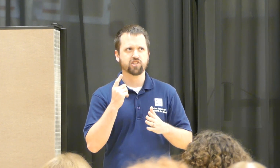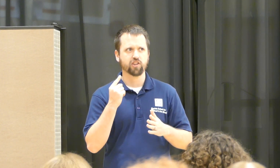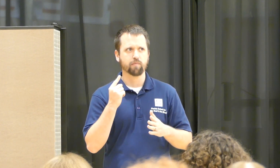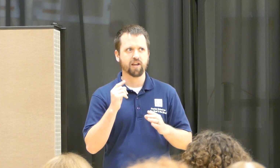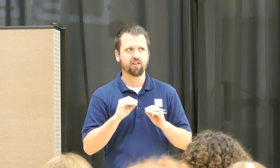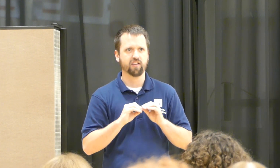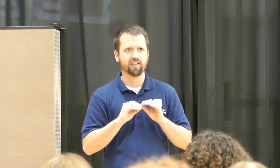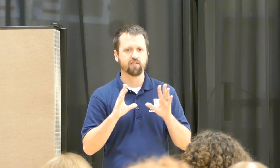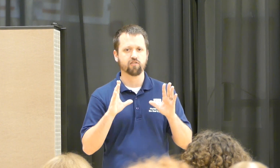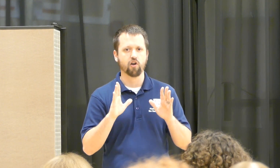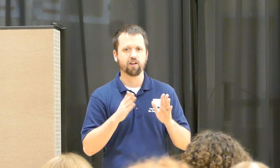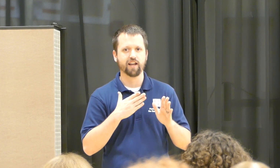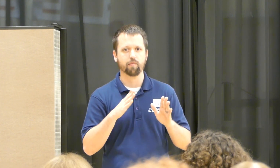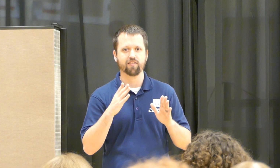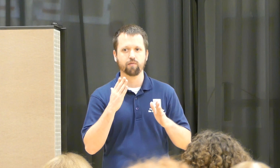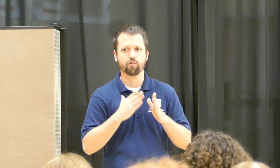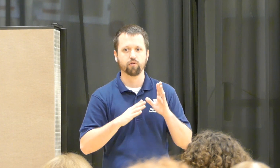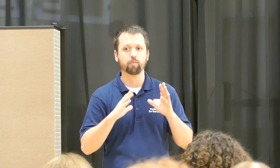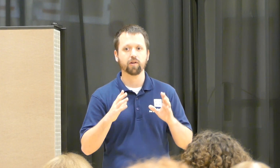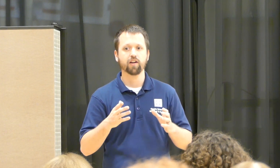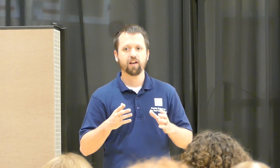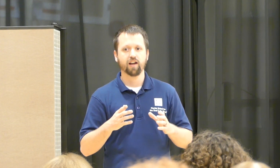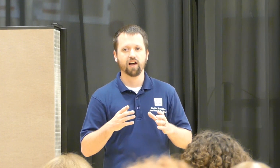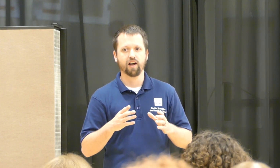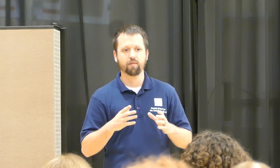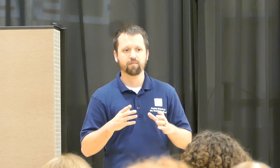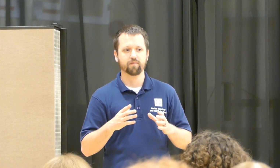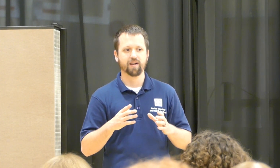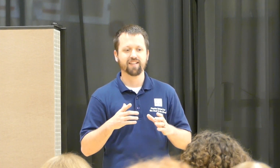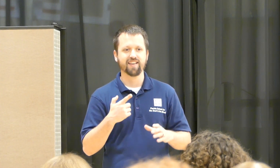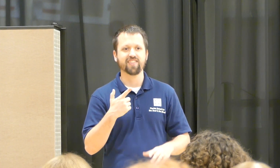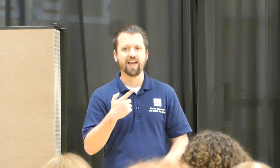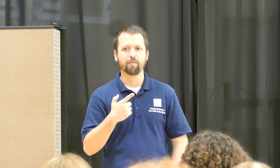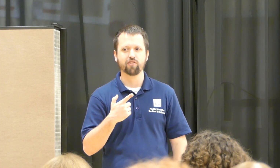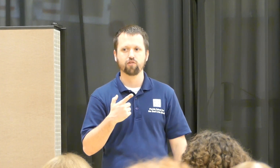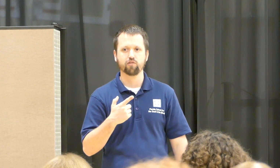year that apparently that's a song now by some group. I said that and my students were like,